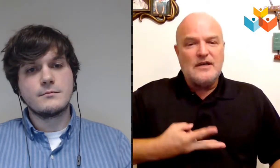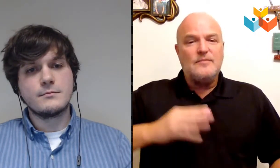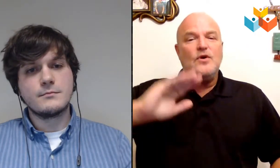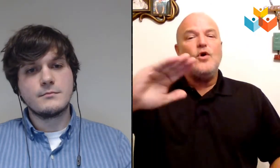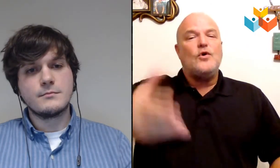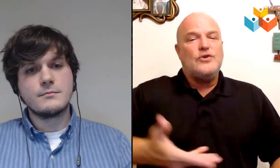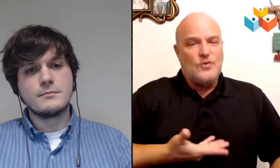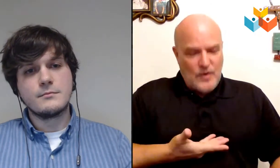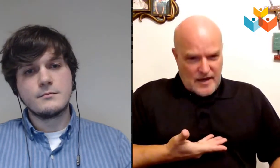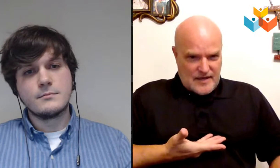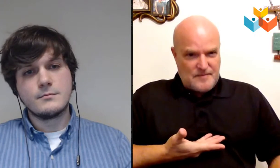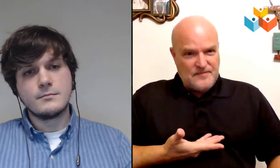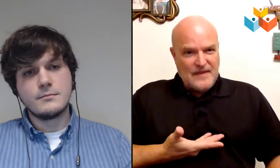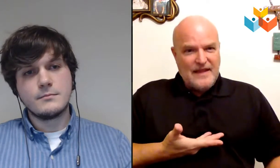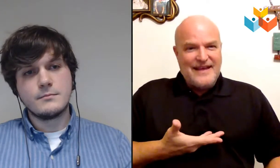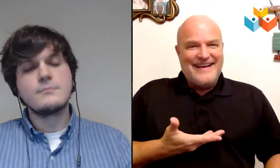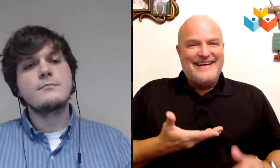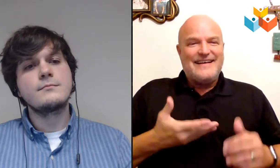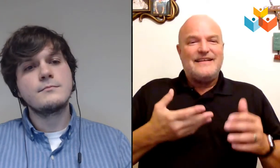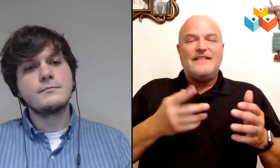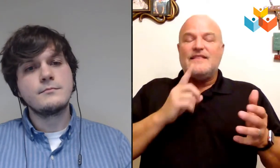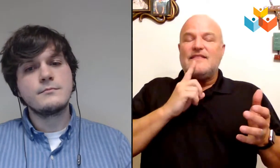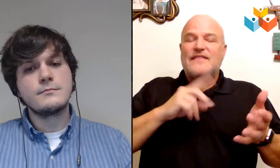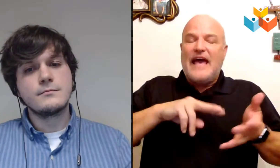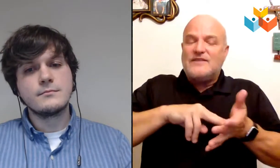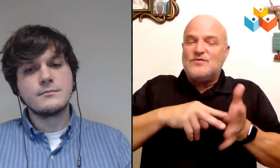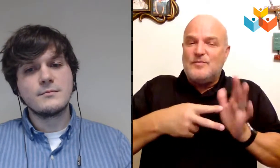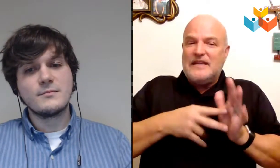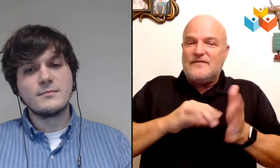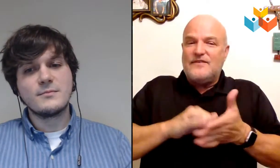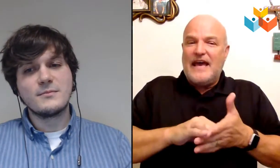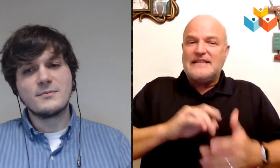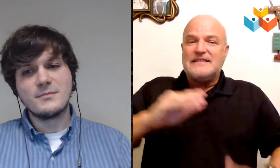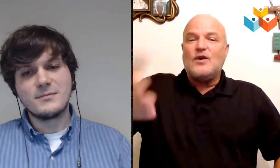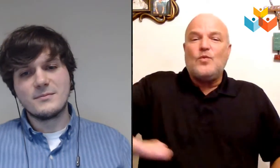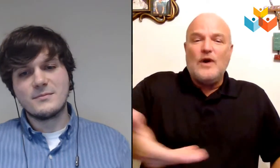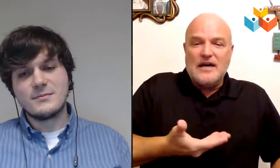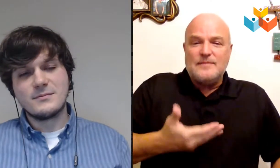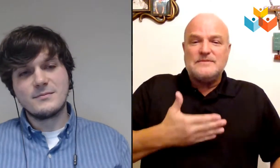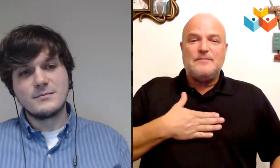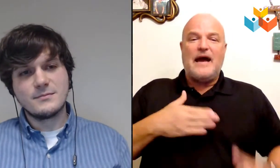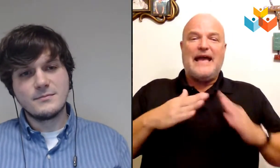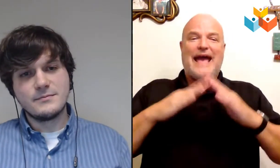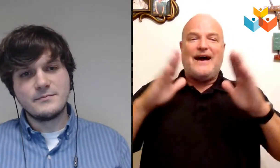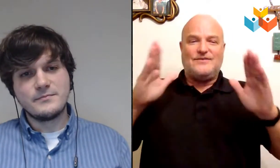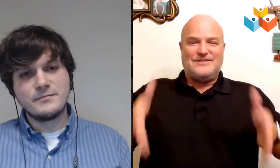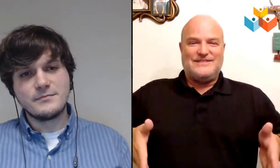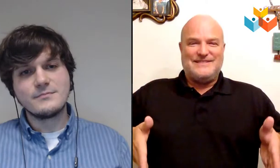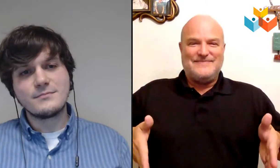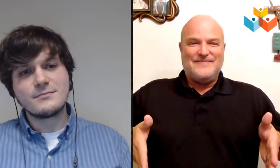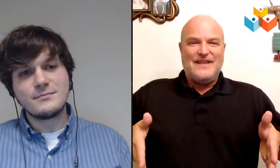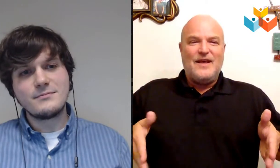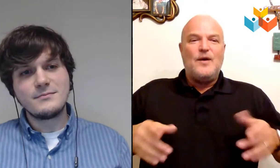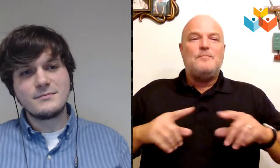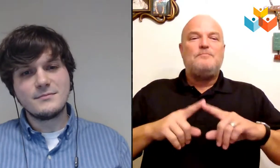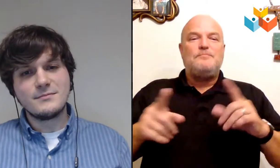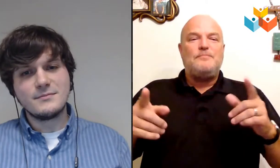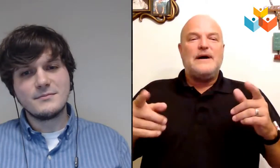"you're welcome" or "you're welcome." The actual meaning for that is like "welcome to my